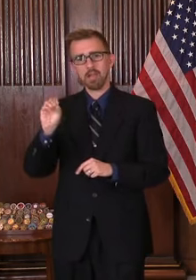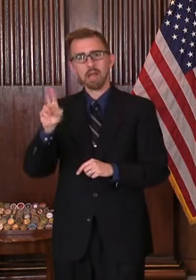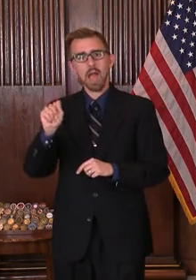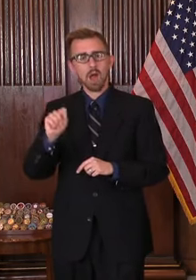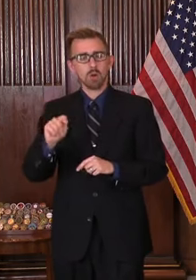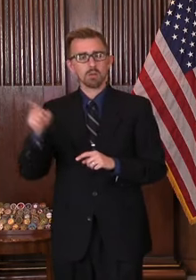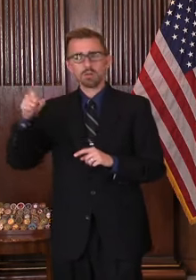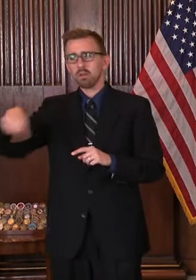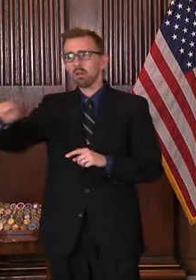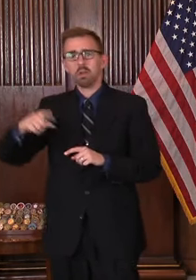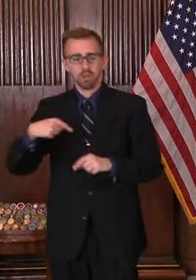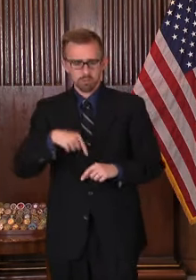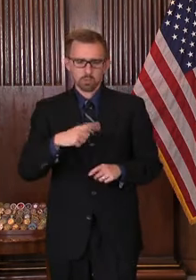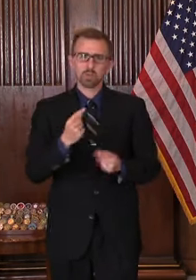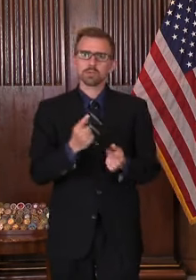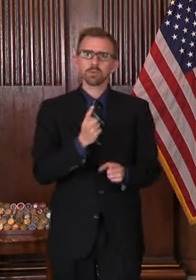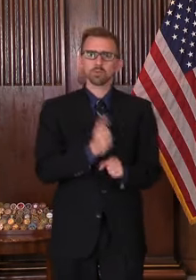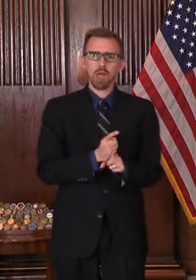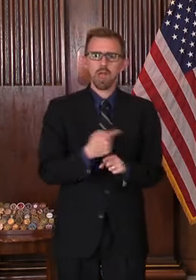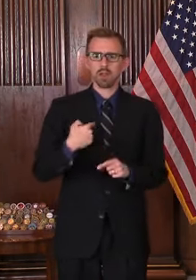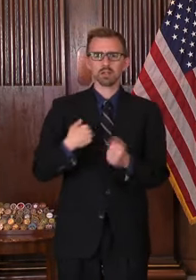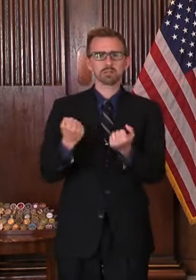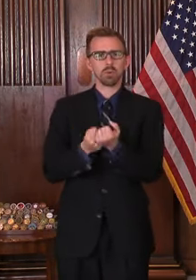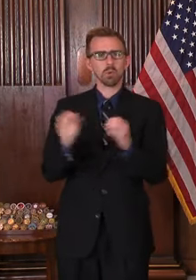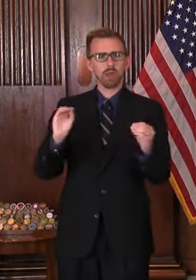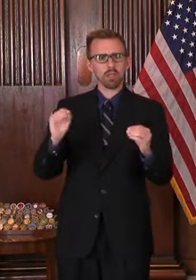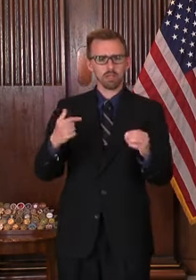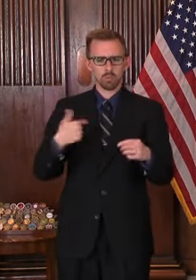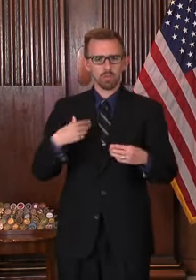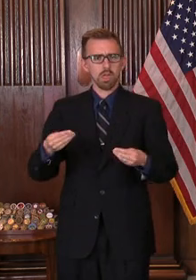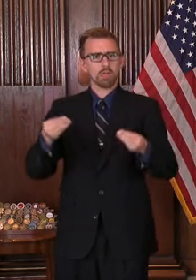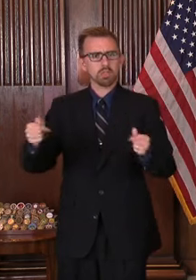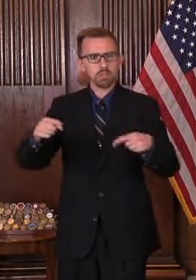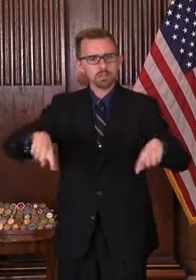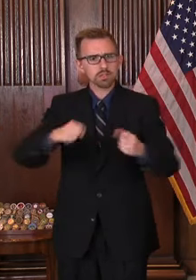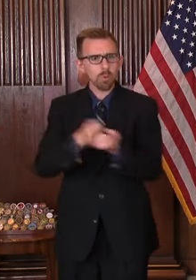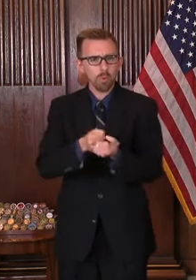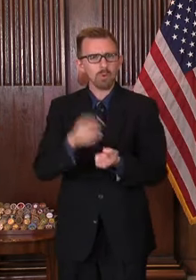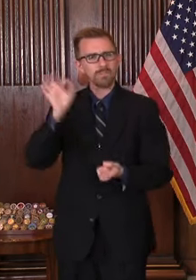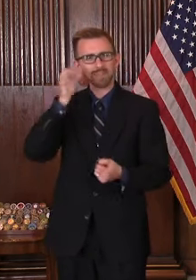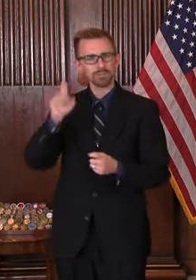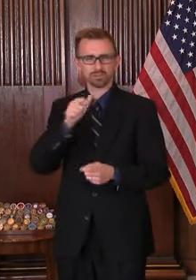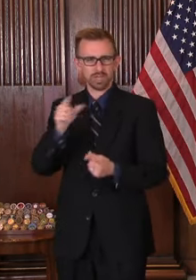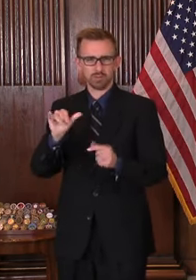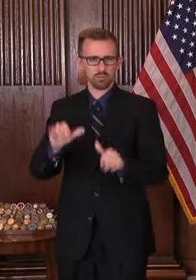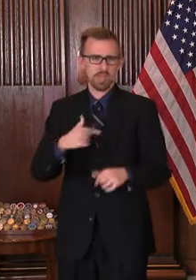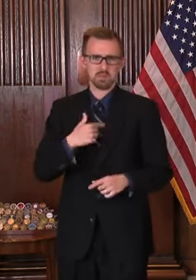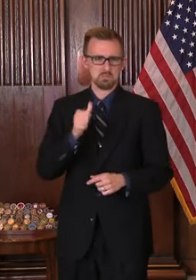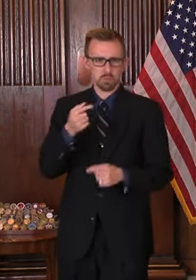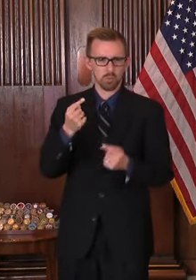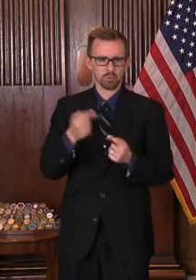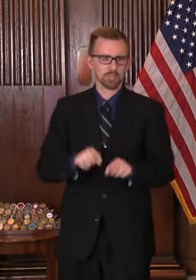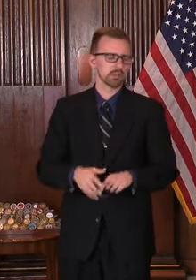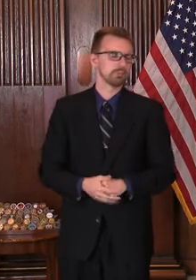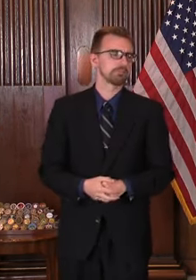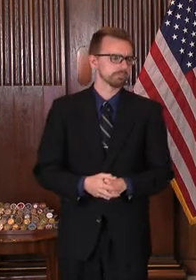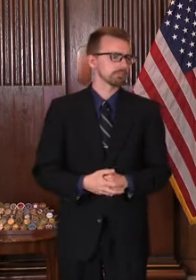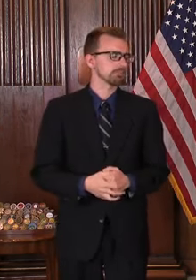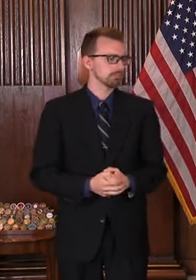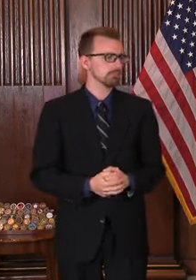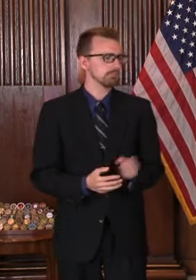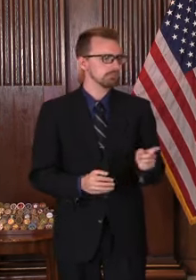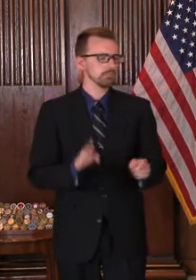like Missouri that does it right ends up bailing other states out. That's not what the federal government should be doing. All right, Governor, thank you. This question is